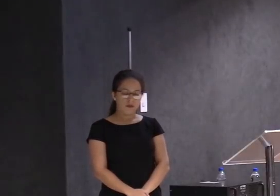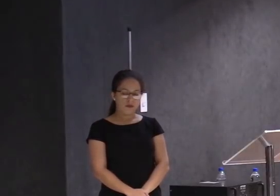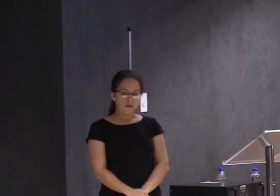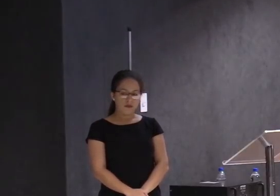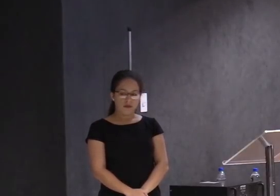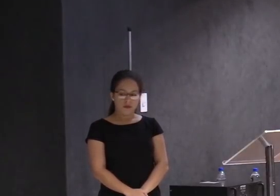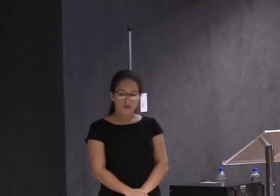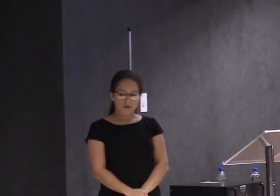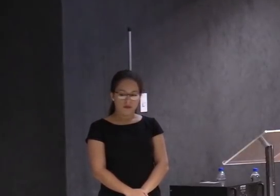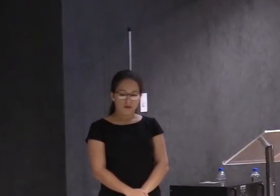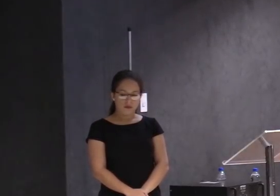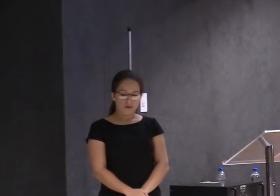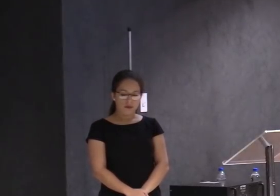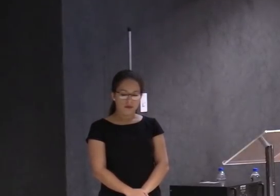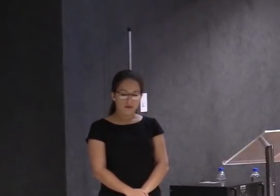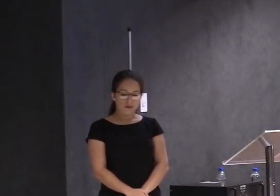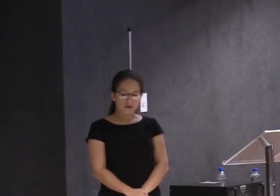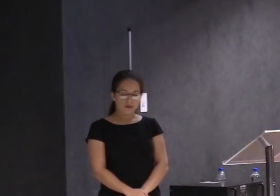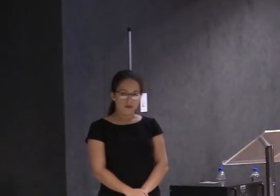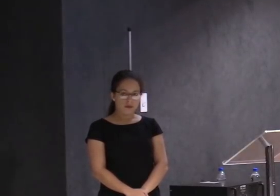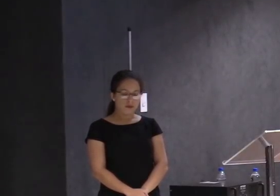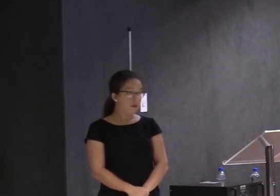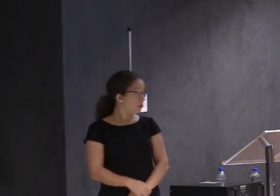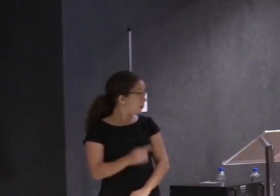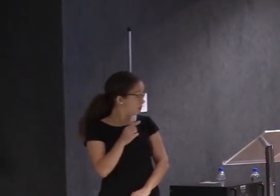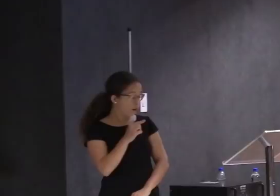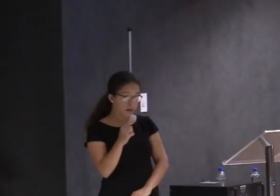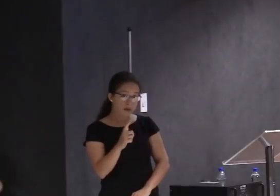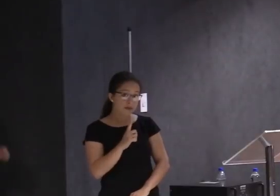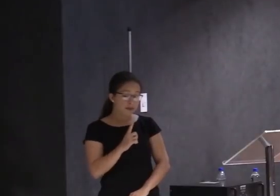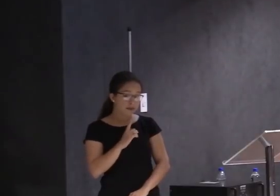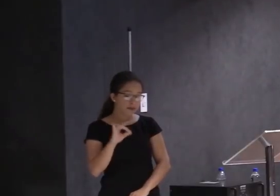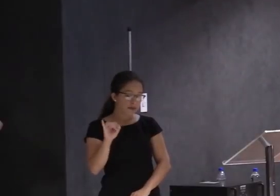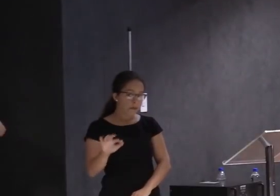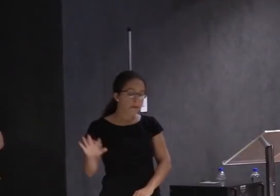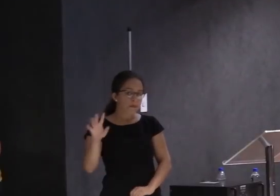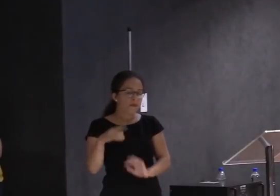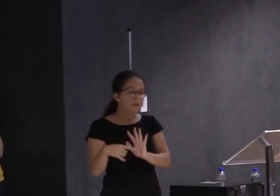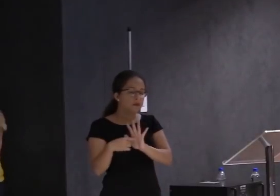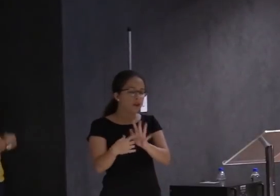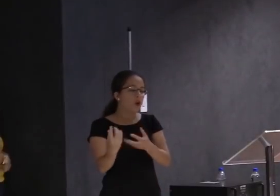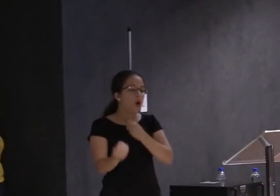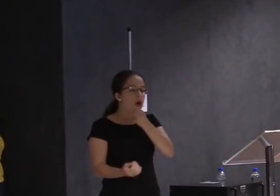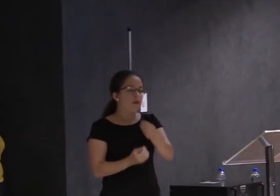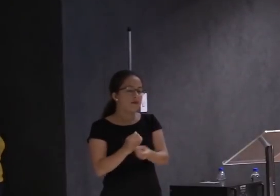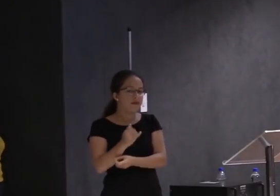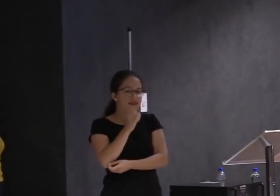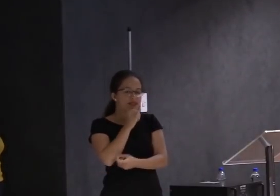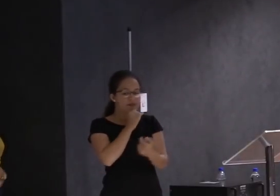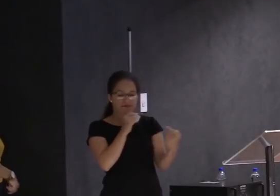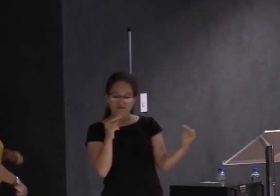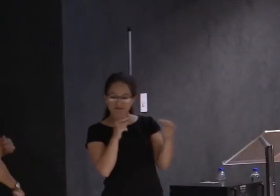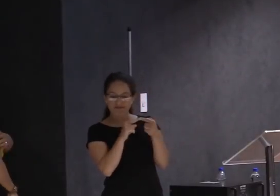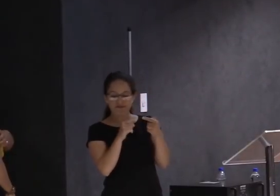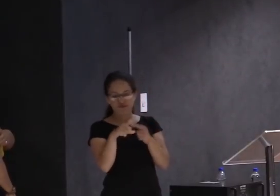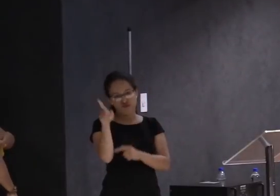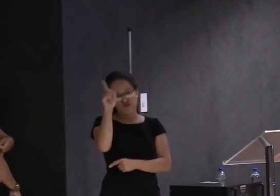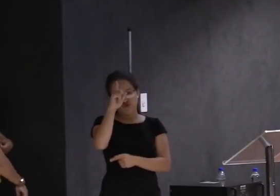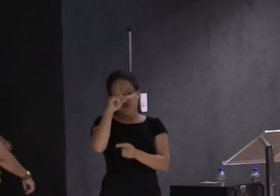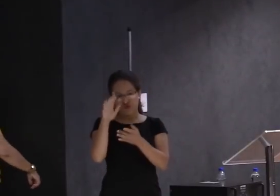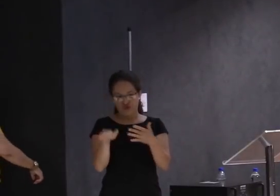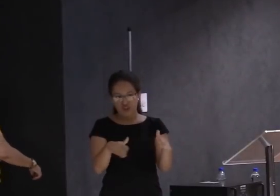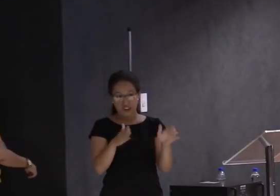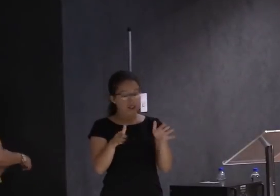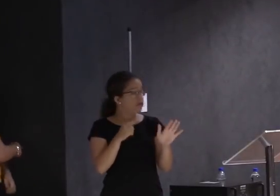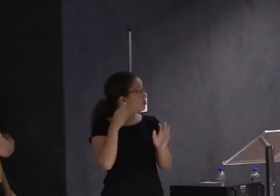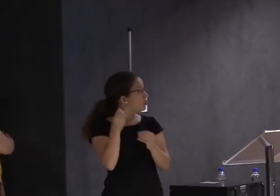education in Brazil. Nessas imagens, nós vemos exemplos práticos de como essas ferramentas